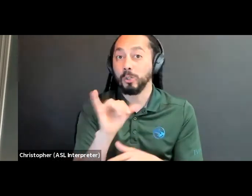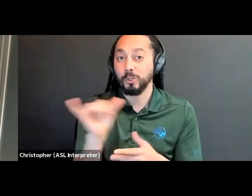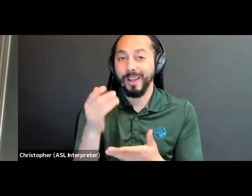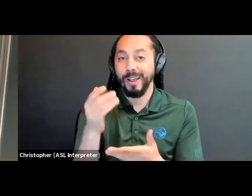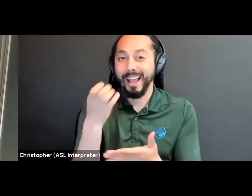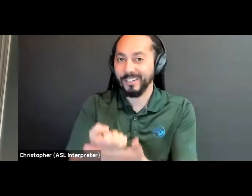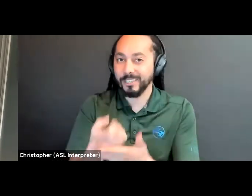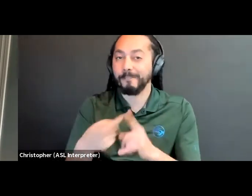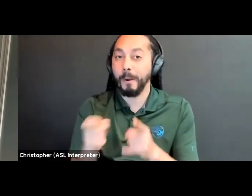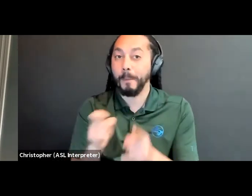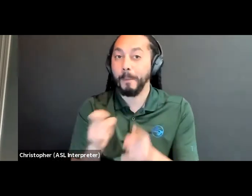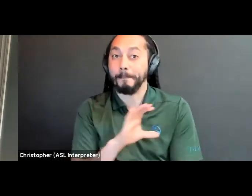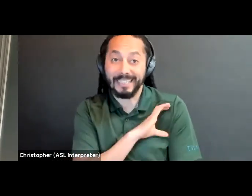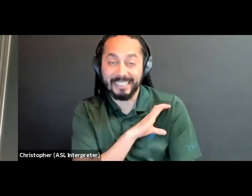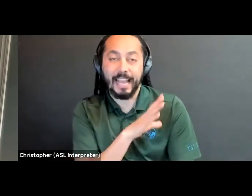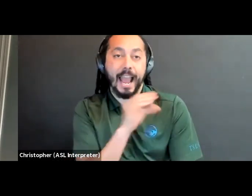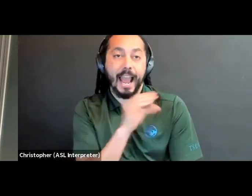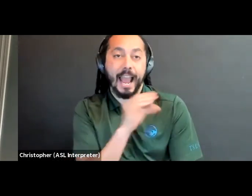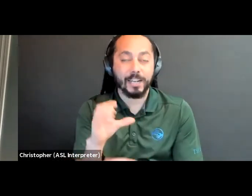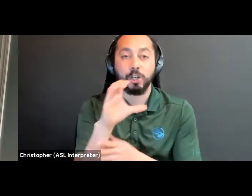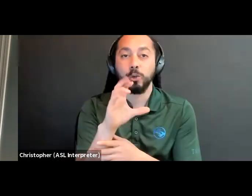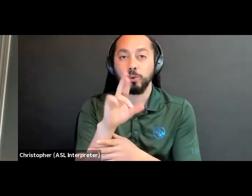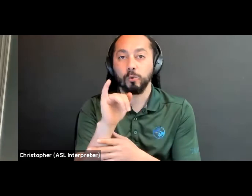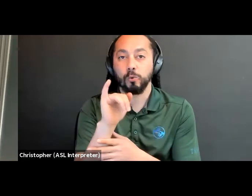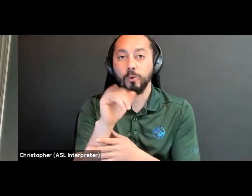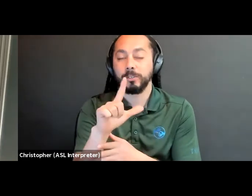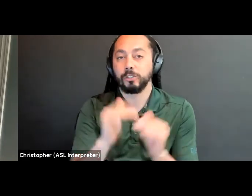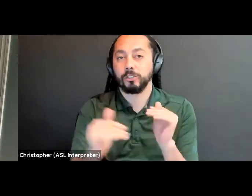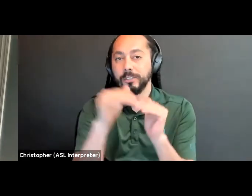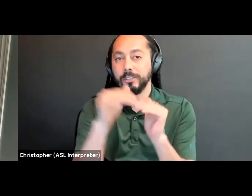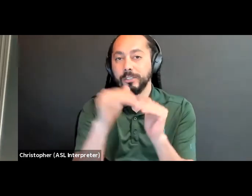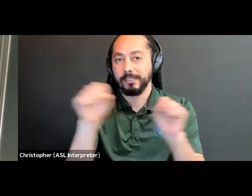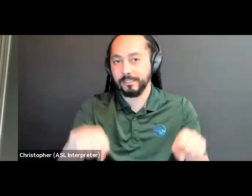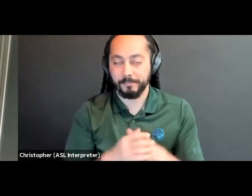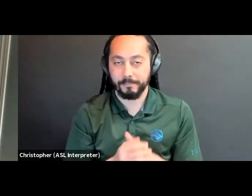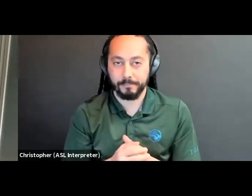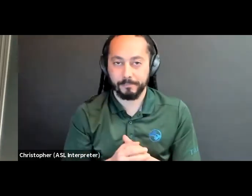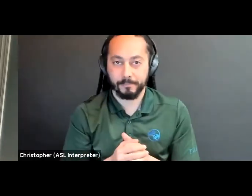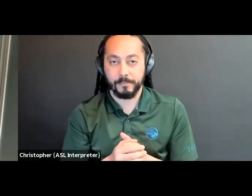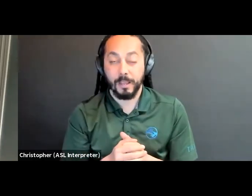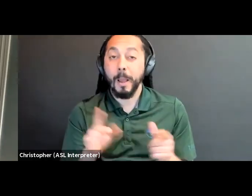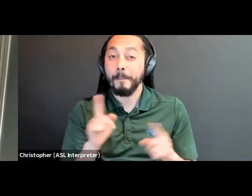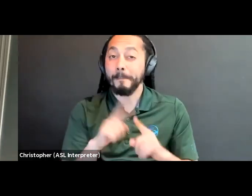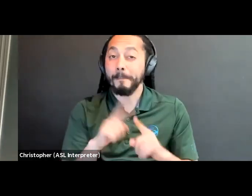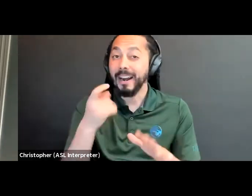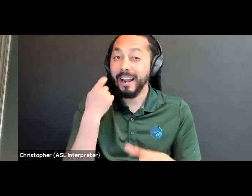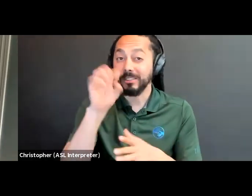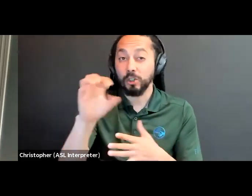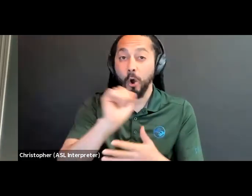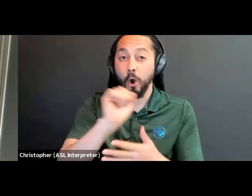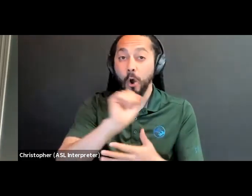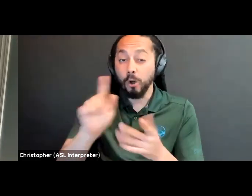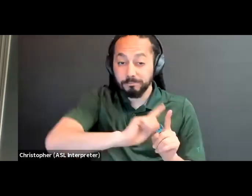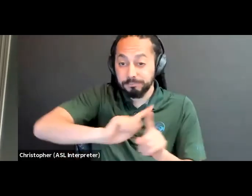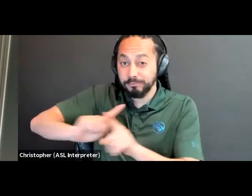criminal justice system. But despite all this evidence and the fact that all those workers involved with the family for some time